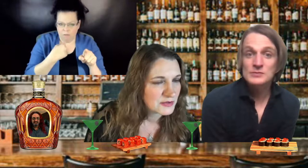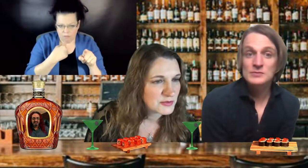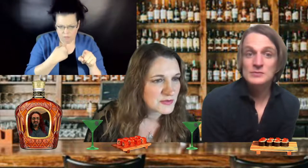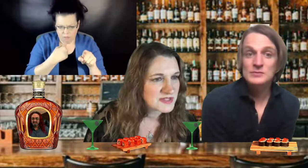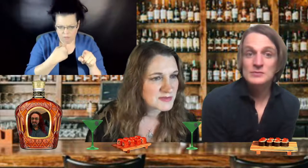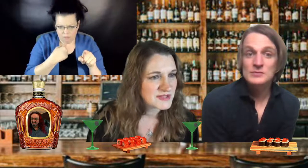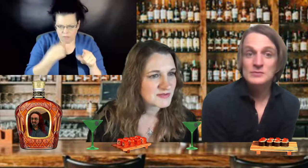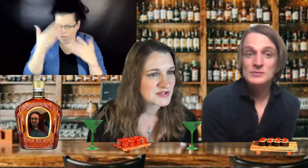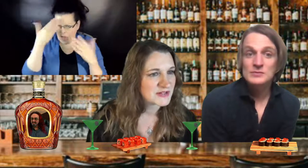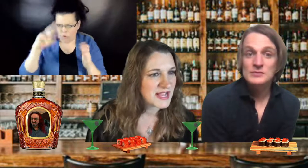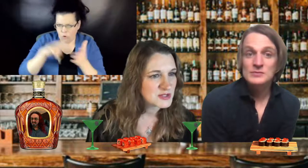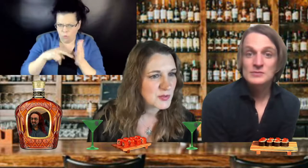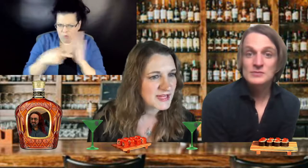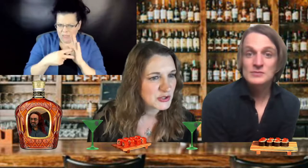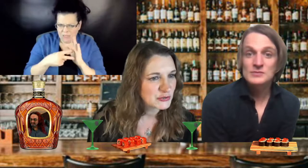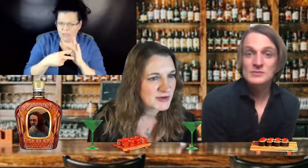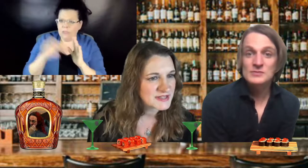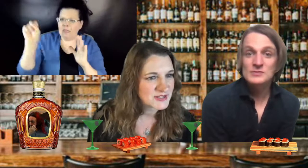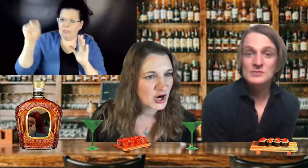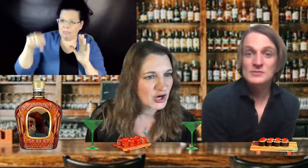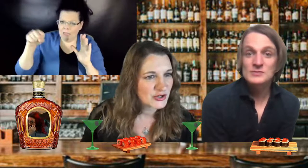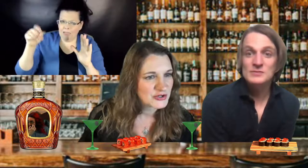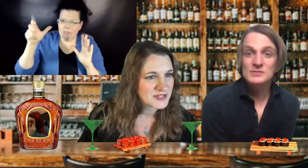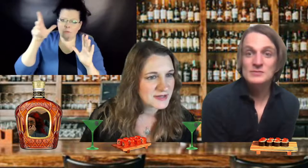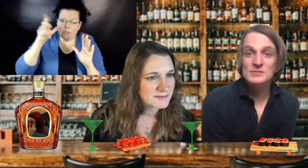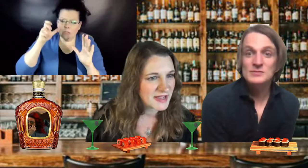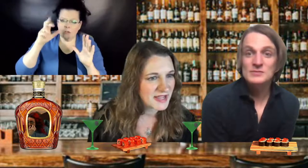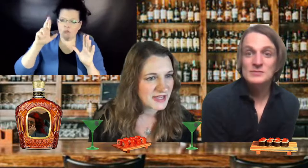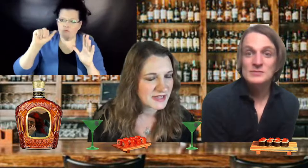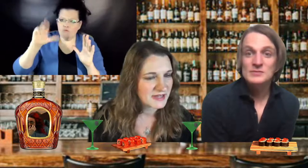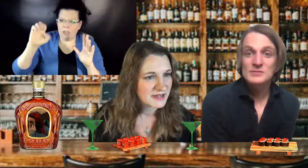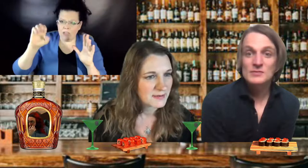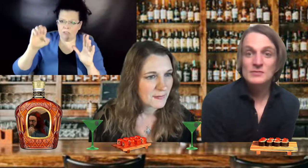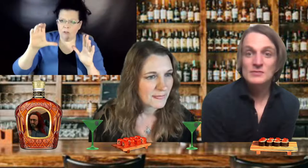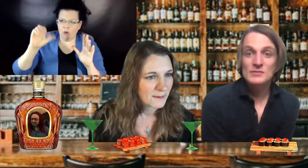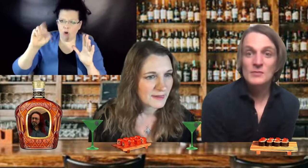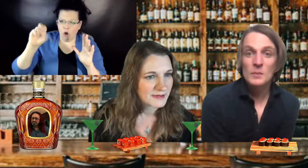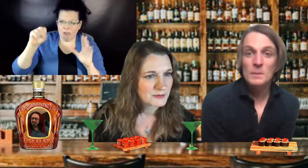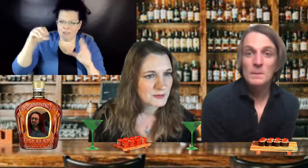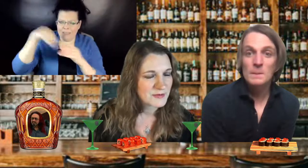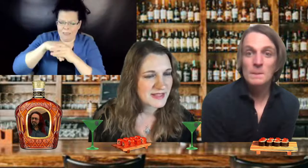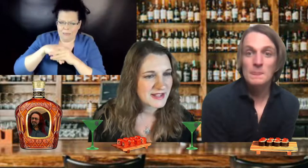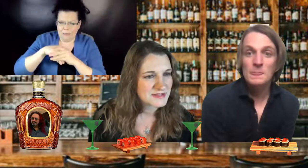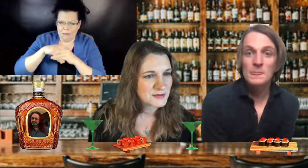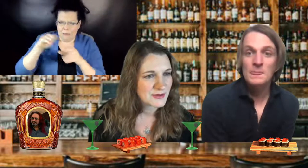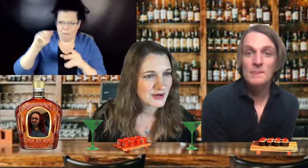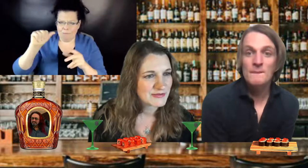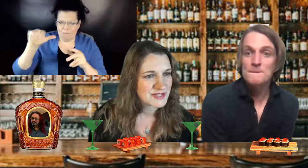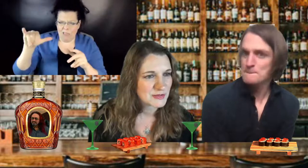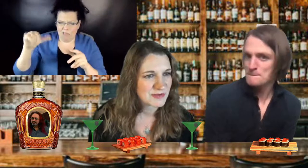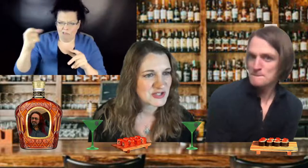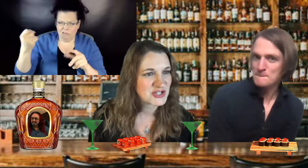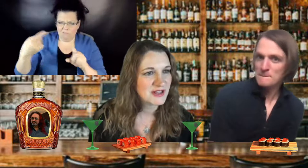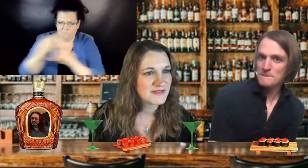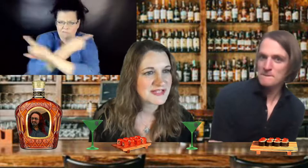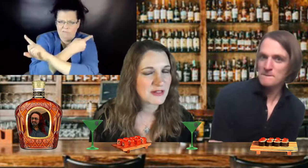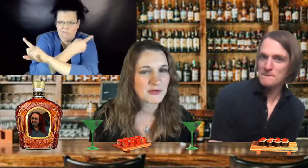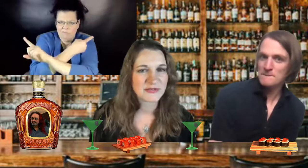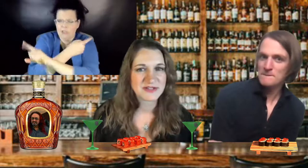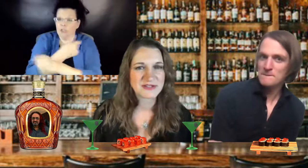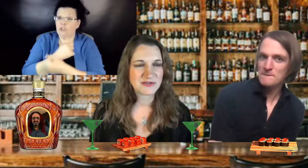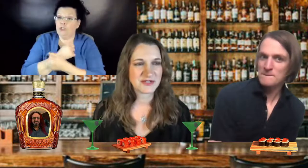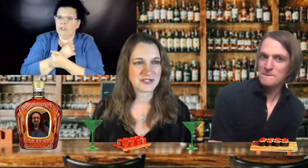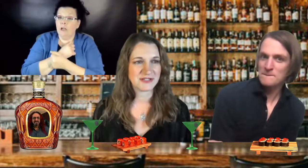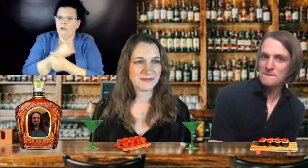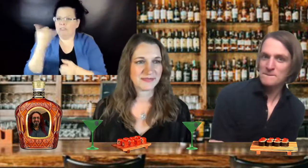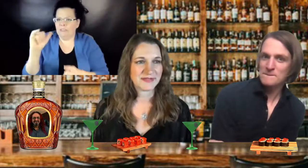I don't know what this means, Rachel. Yes, we hear race cars in May. I don't know what that has to do with our conversation, but she loves